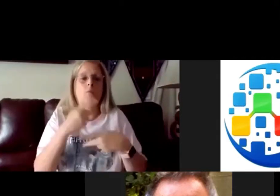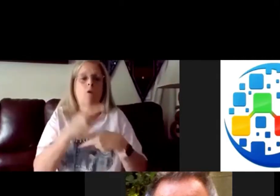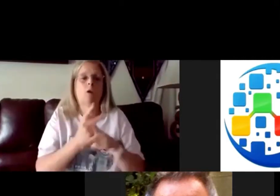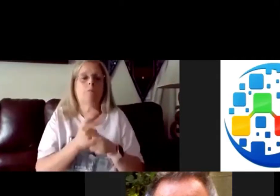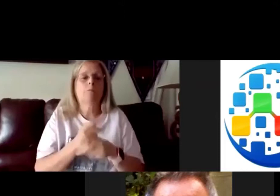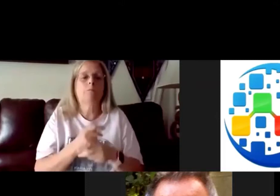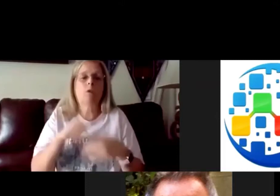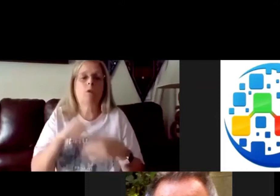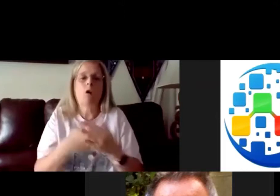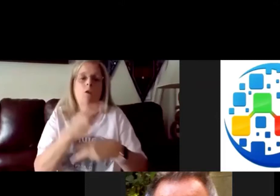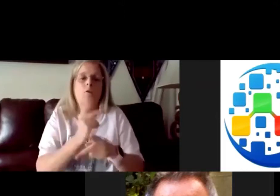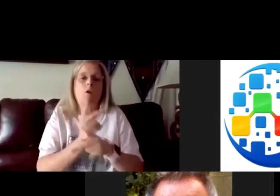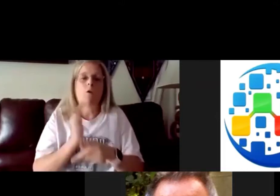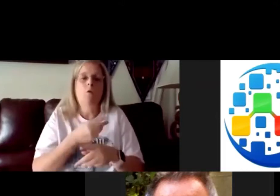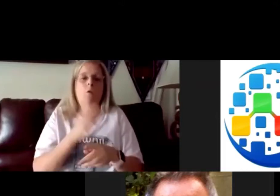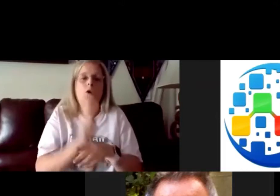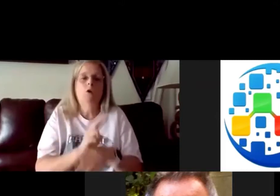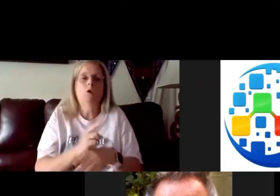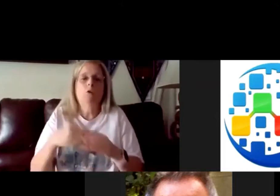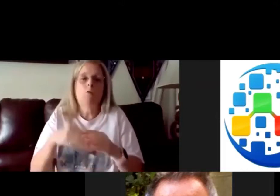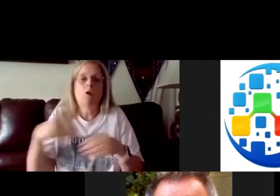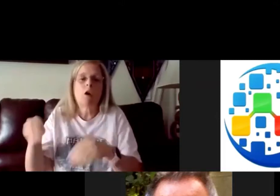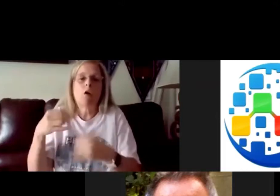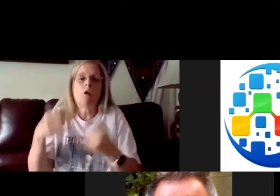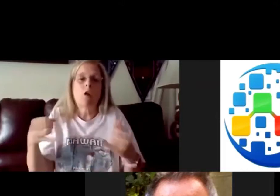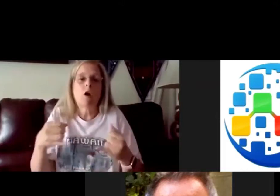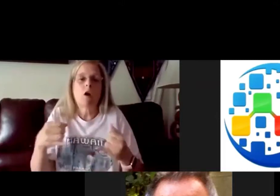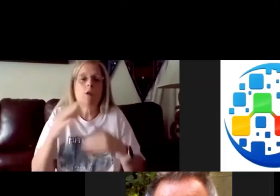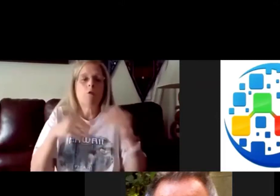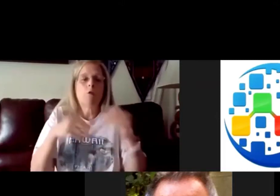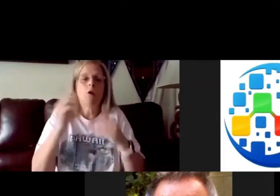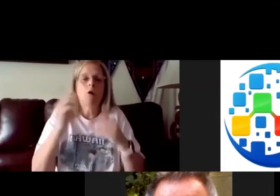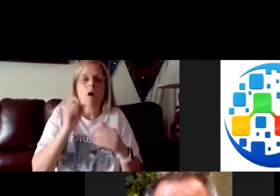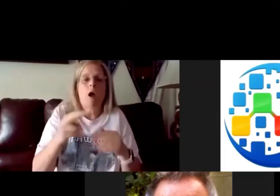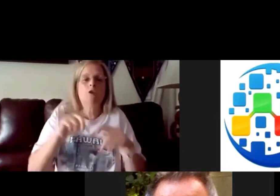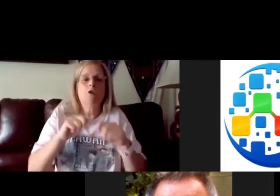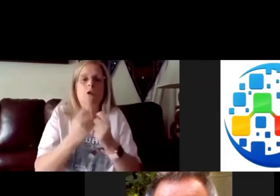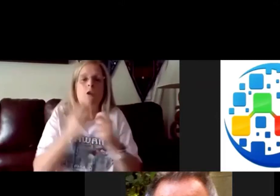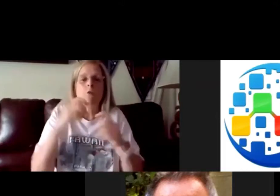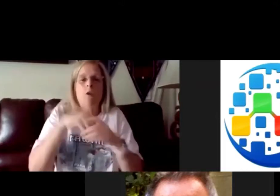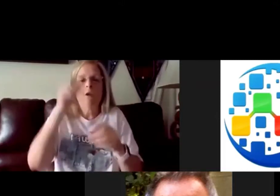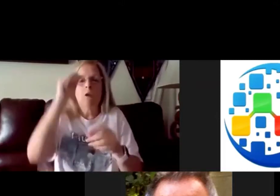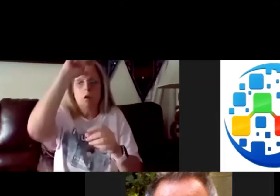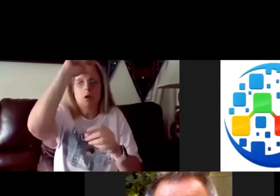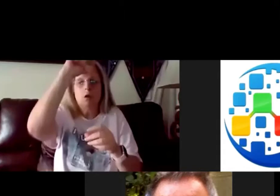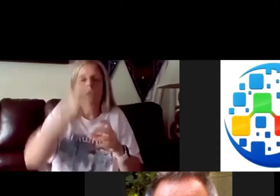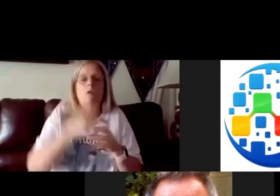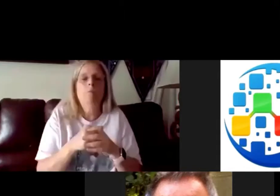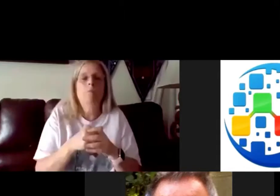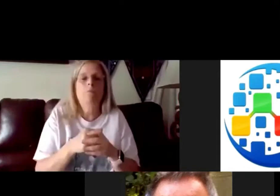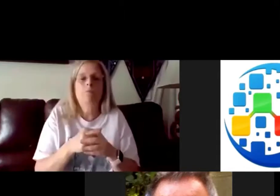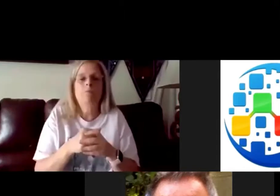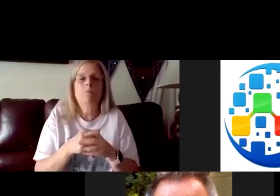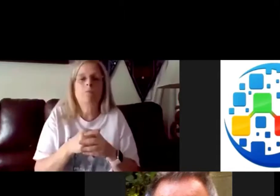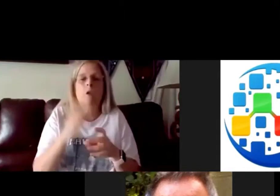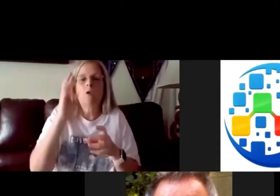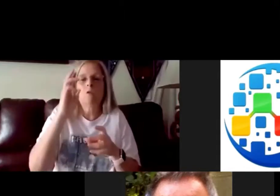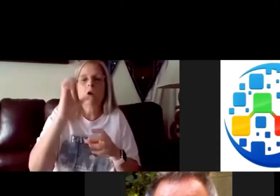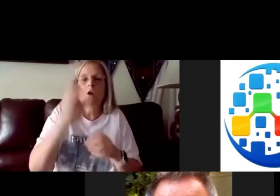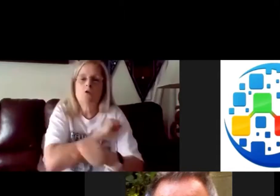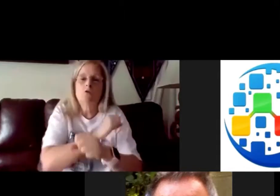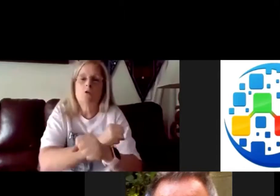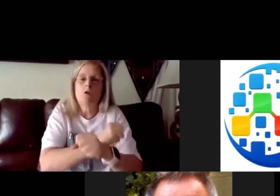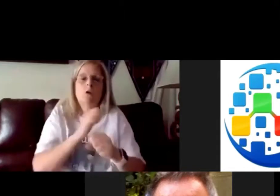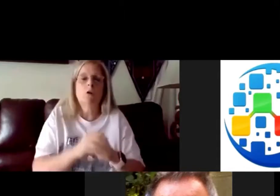of these products we use to market online, they are built by Ash's team in India, in Bangalore and Hyderabad, 600 strong.